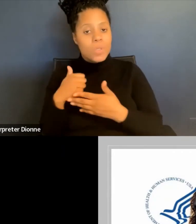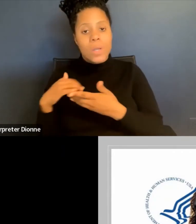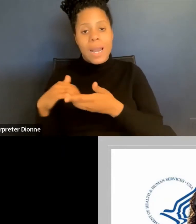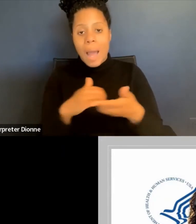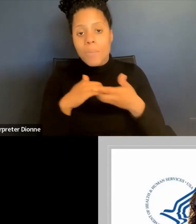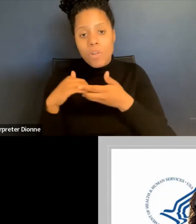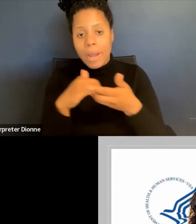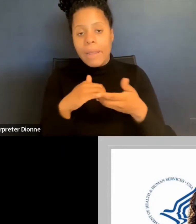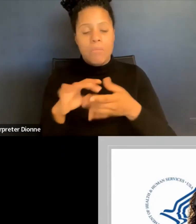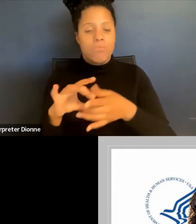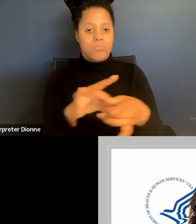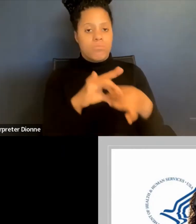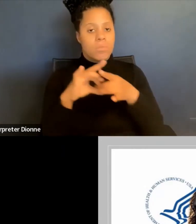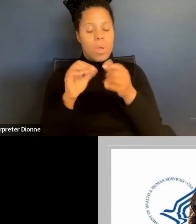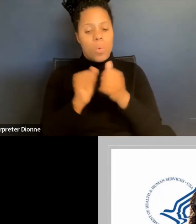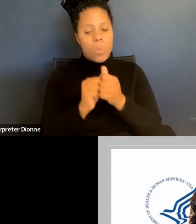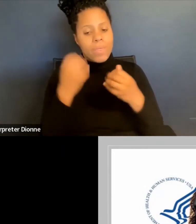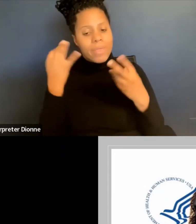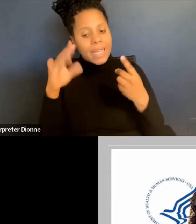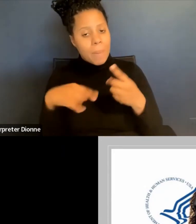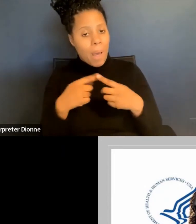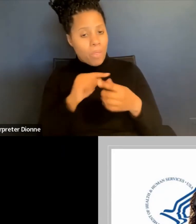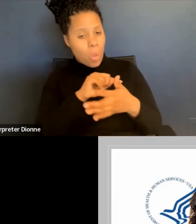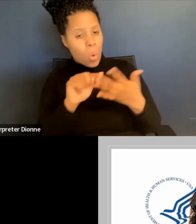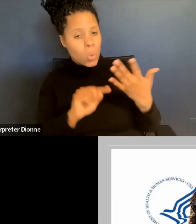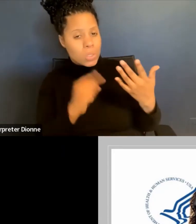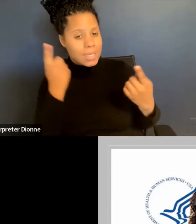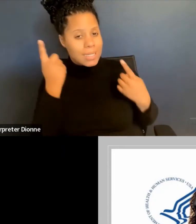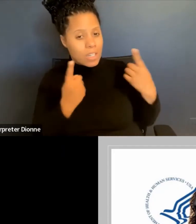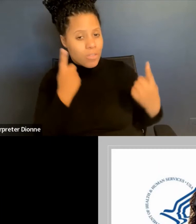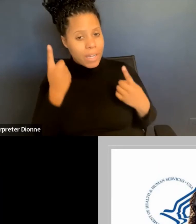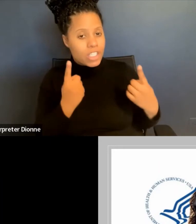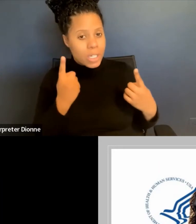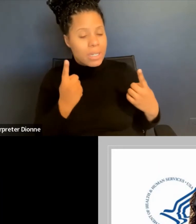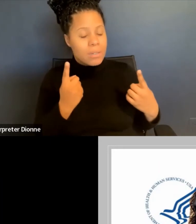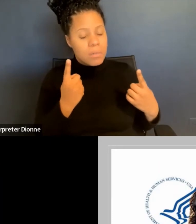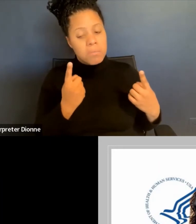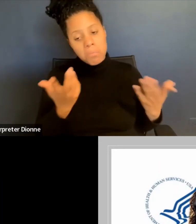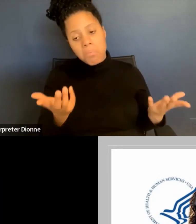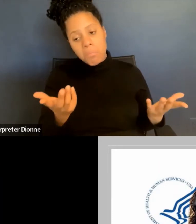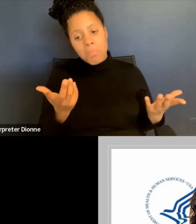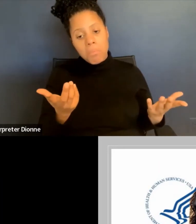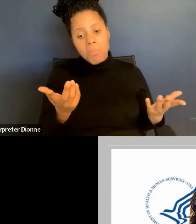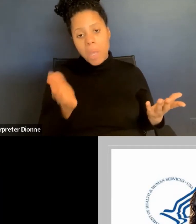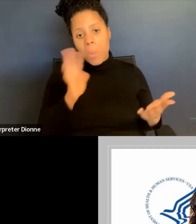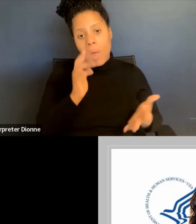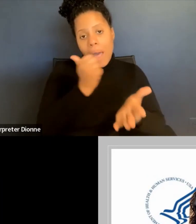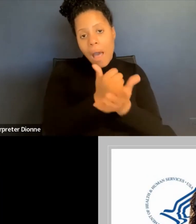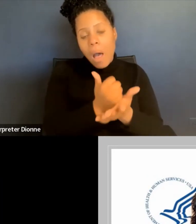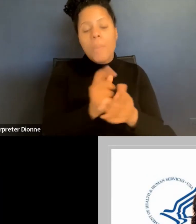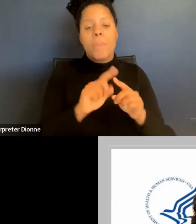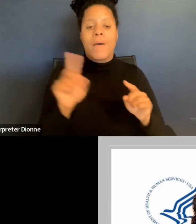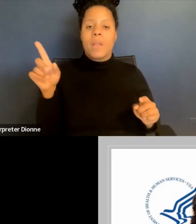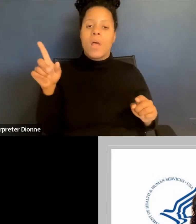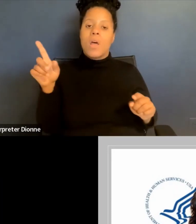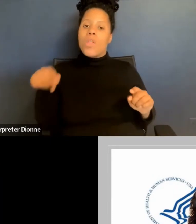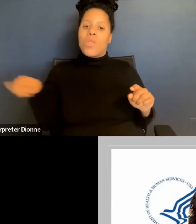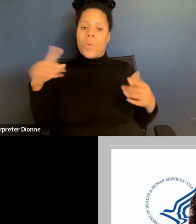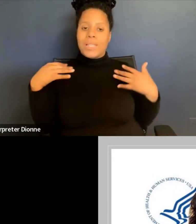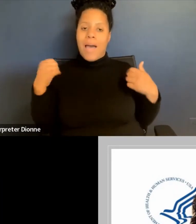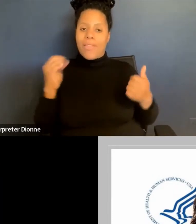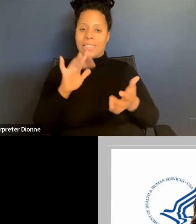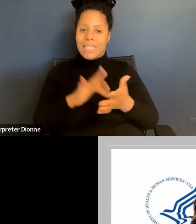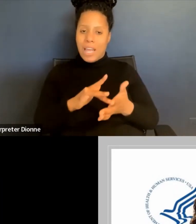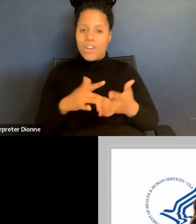those considerations in mind are certainly welcome from the health centers, but they do have discretion in how they provide these.